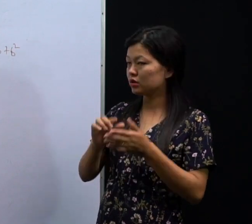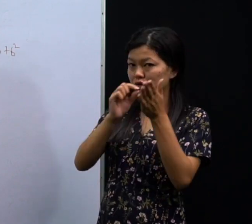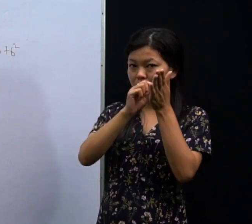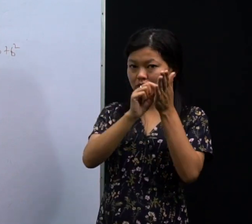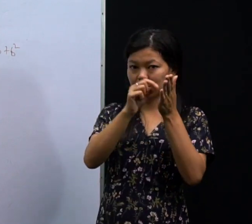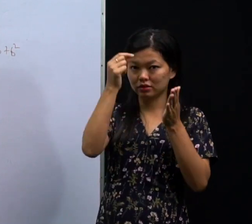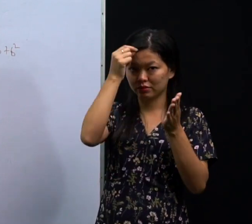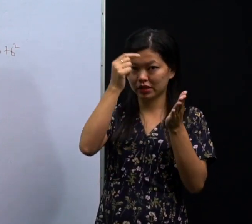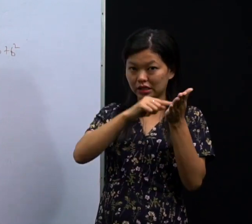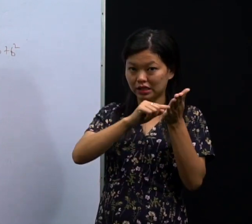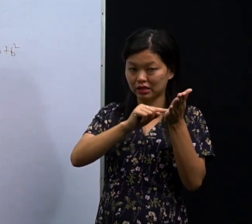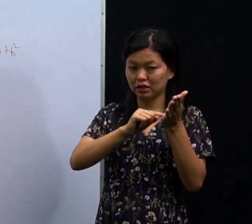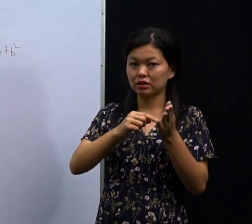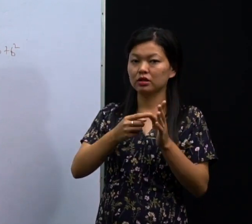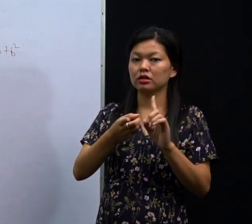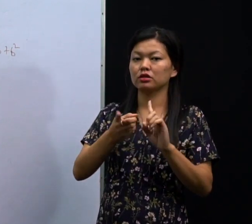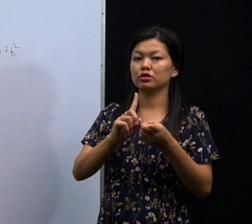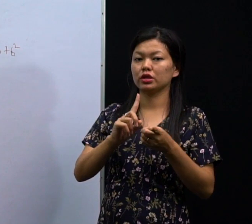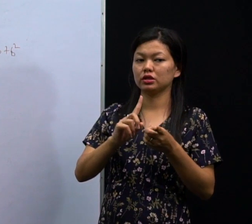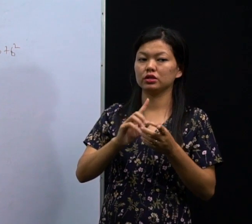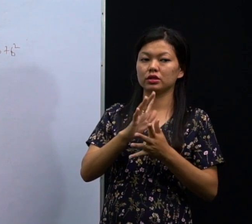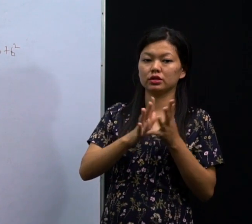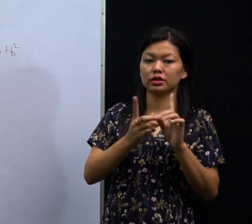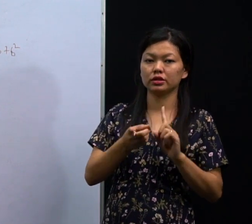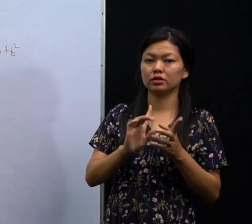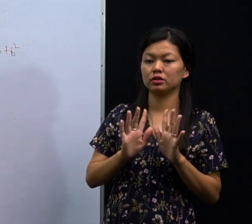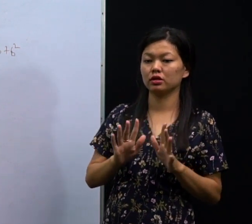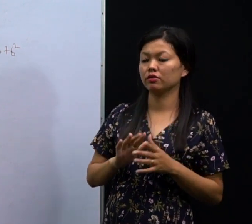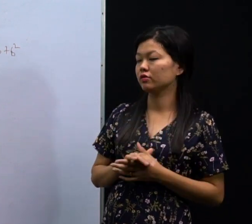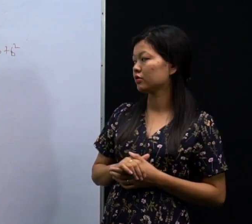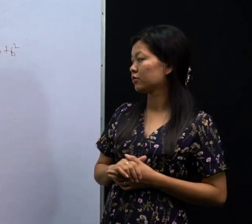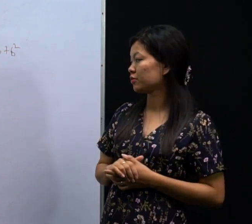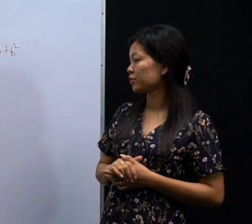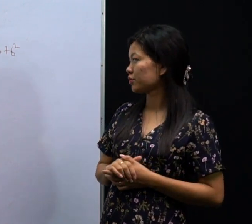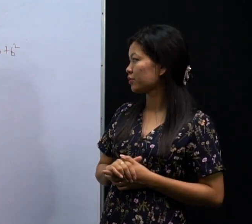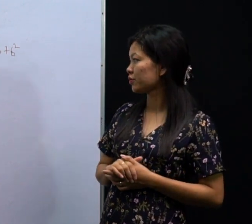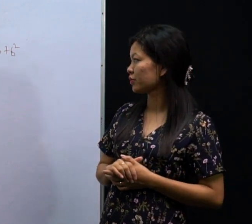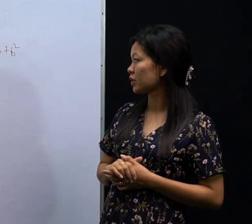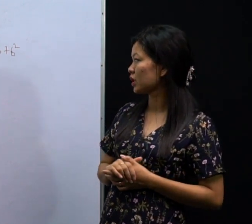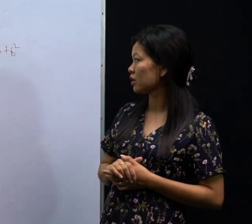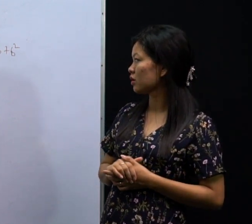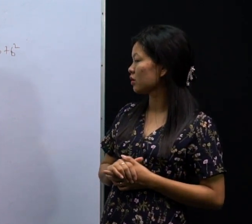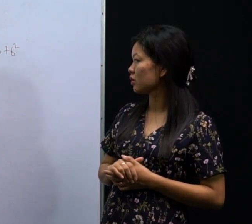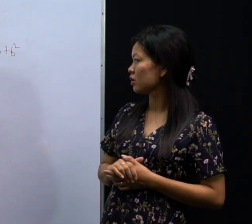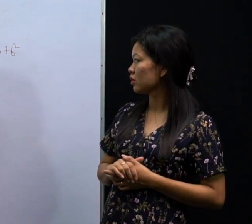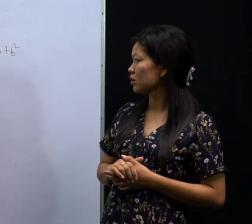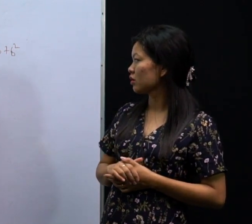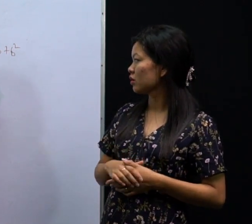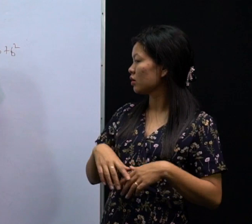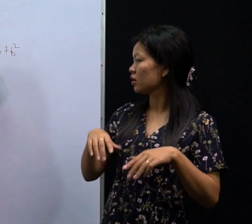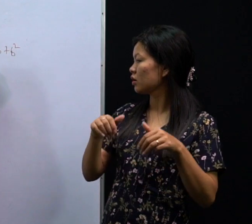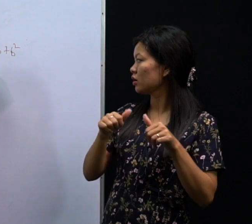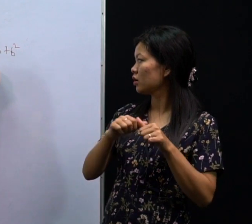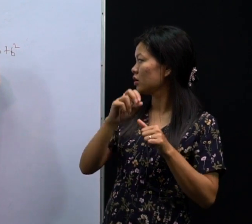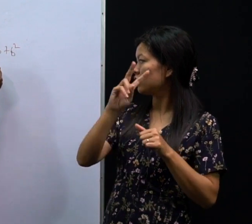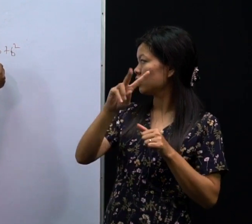if it is a minus b, so it is minus ab, and this will be minus 2ab. Others are same. So what you can write here? A